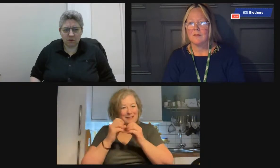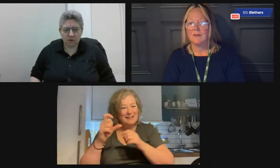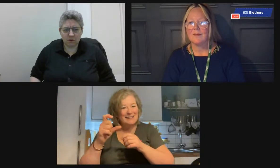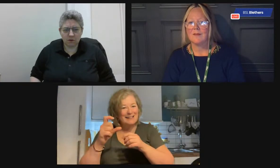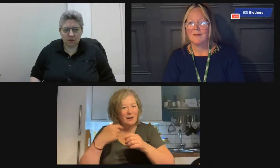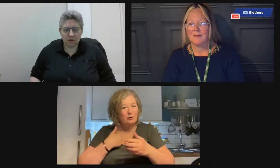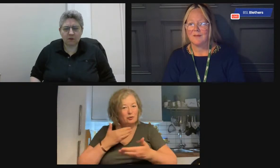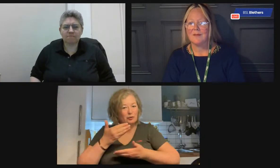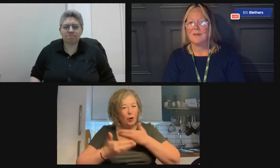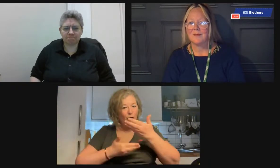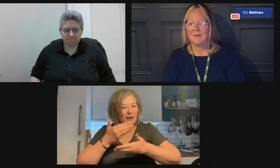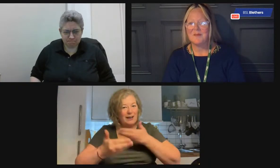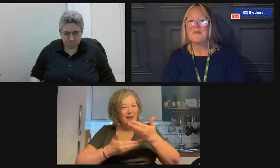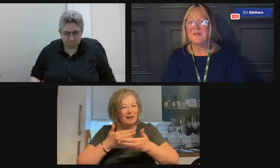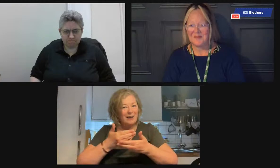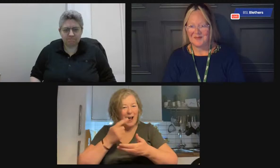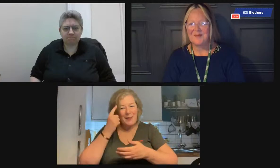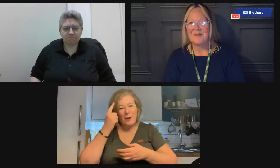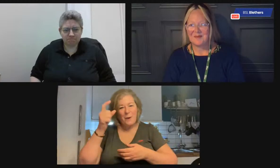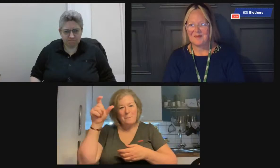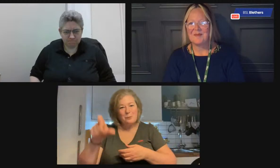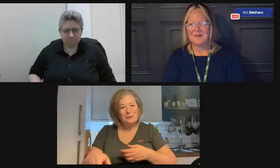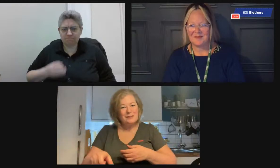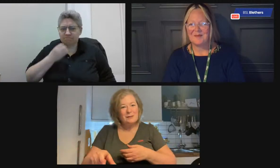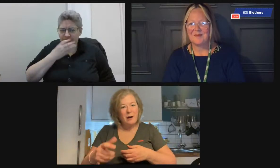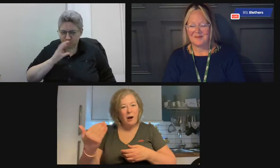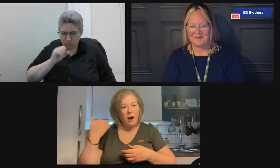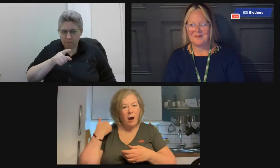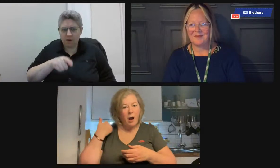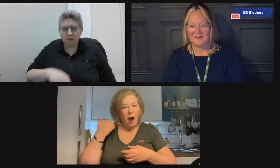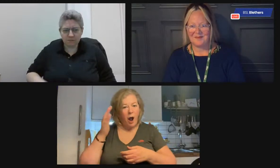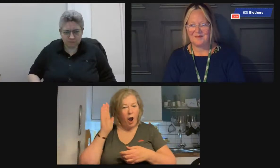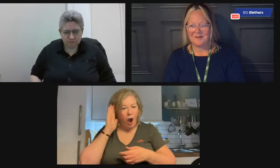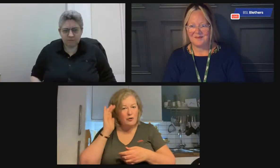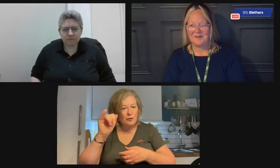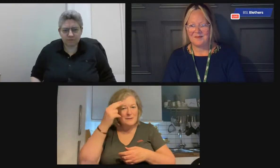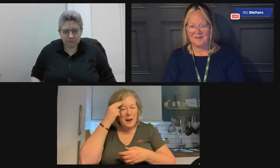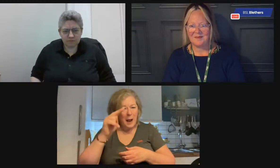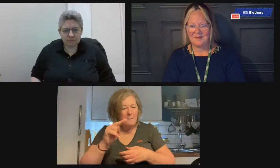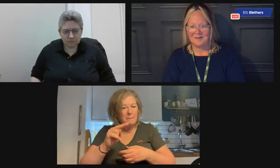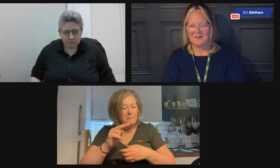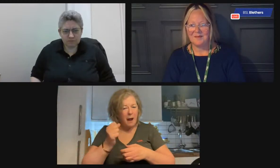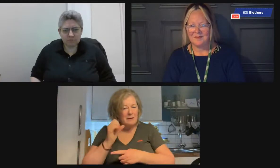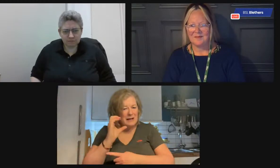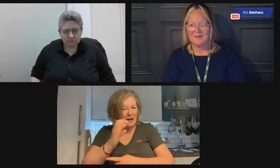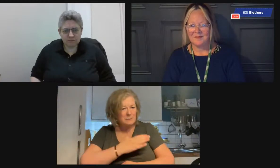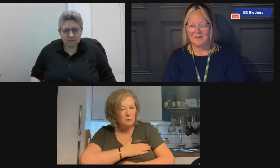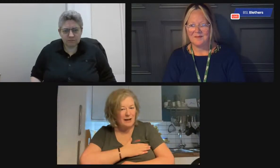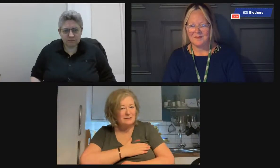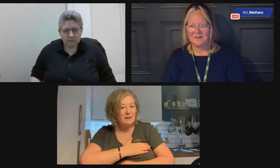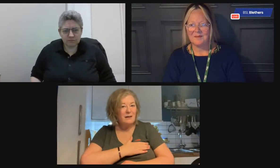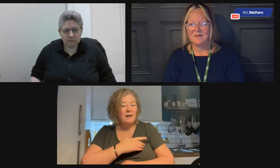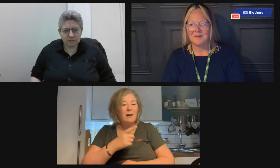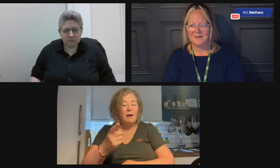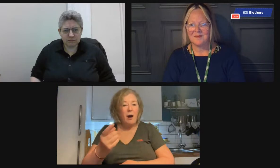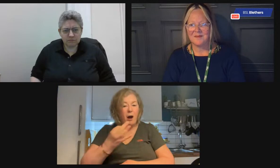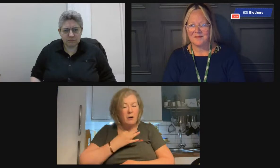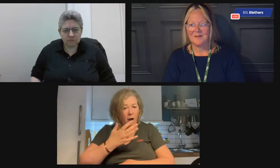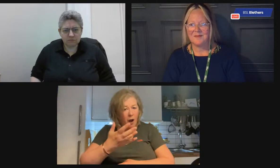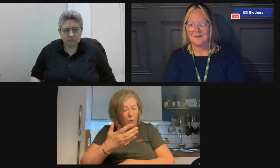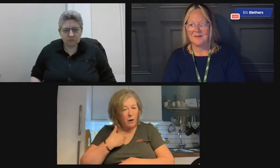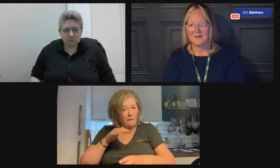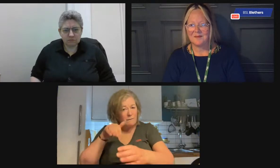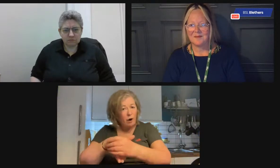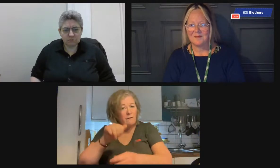actually approached me, and I think it was the BBC or something like that. It was a person from the BBC. I heard that you had cancer,